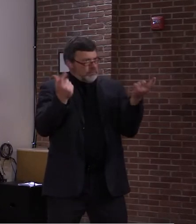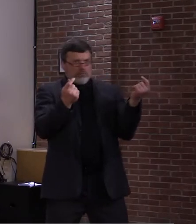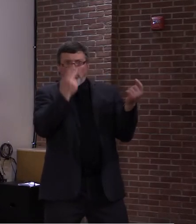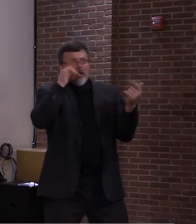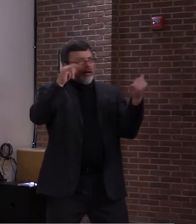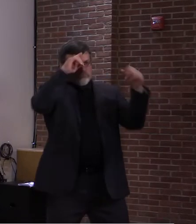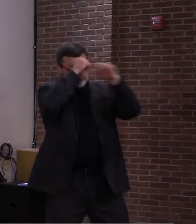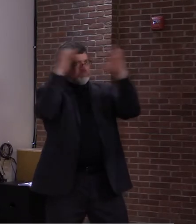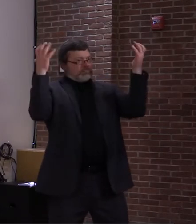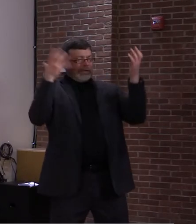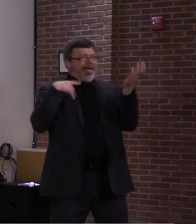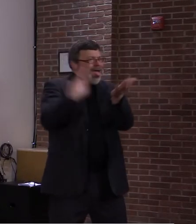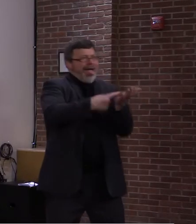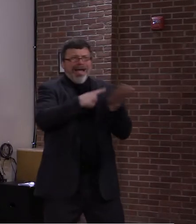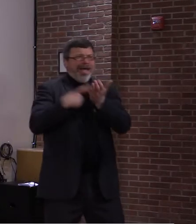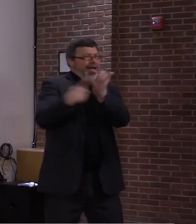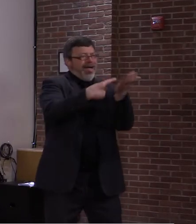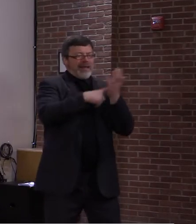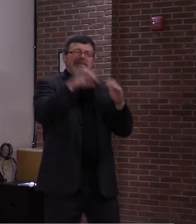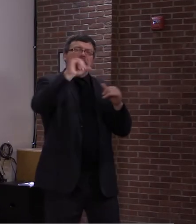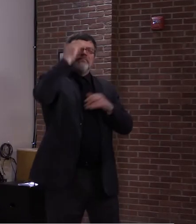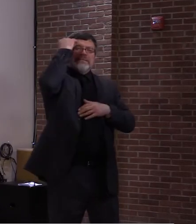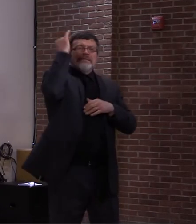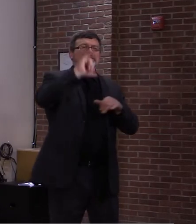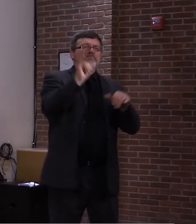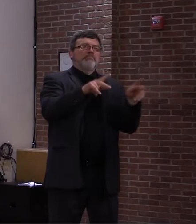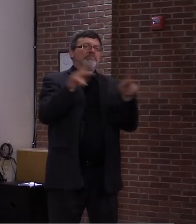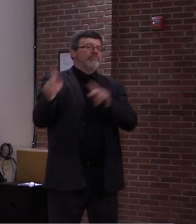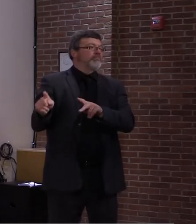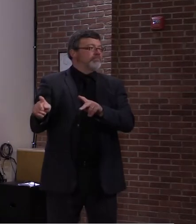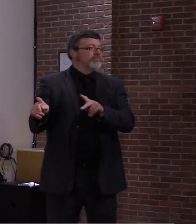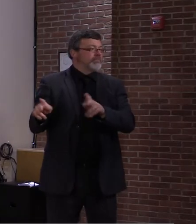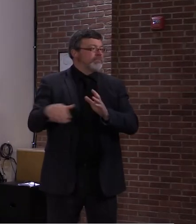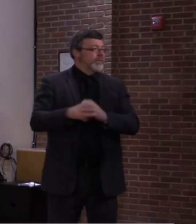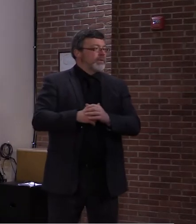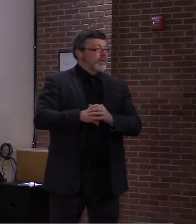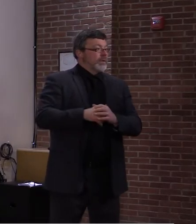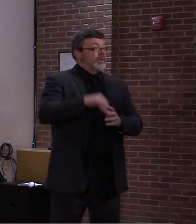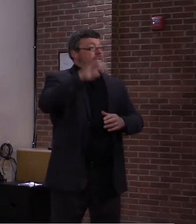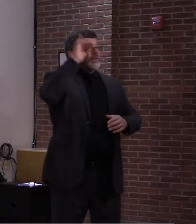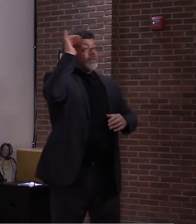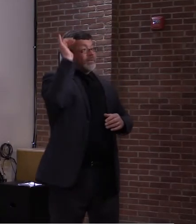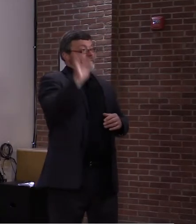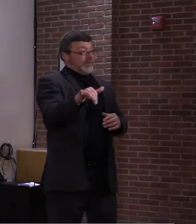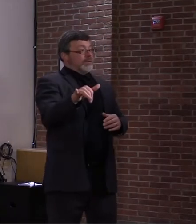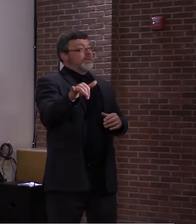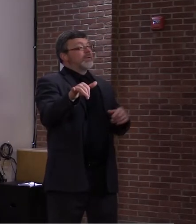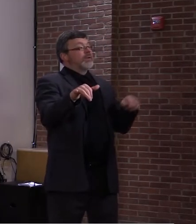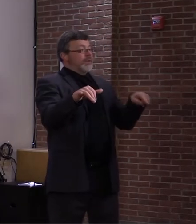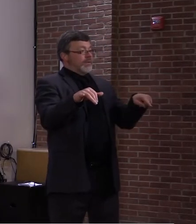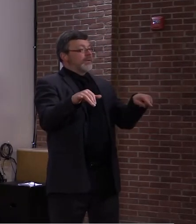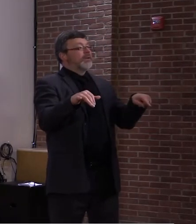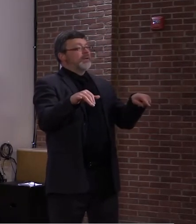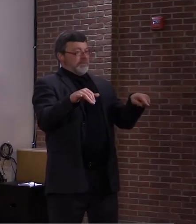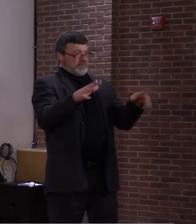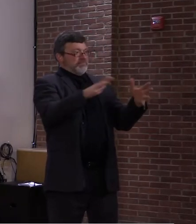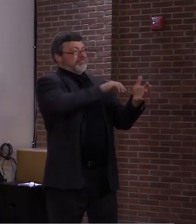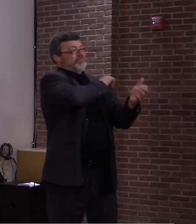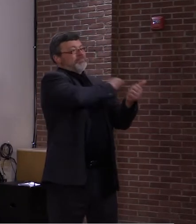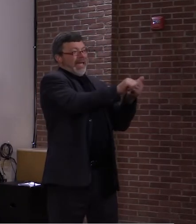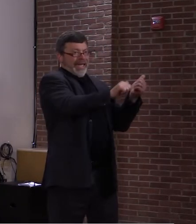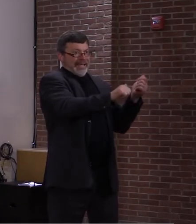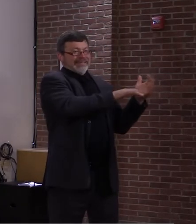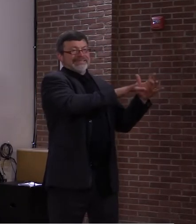Shumlin came to the conclusion we couldn't afford it and it was going to cost too much money. So I would just like to see the plan. I'd like to have some of those details